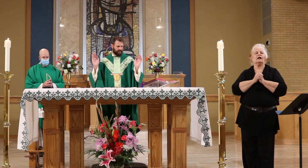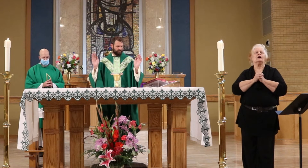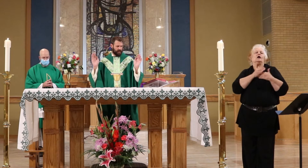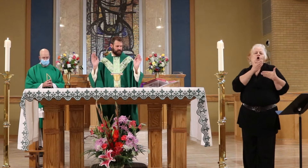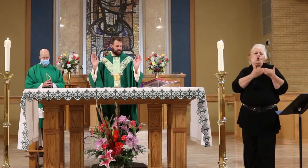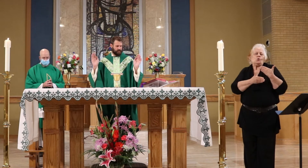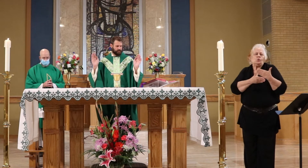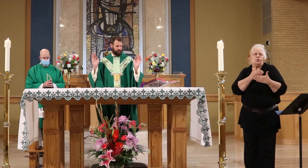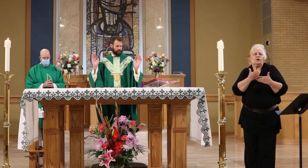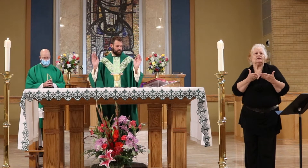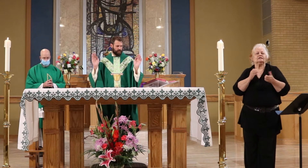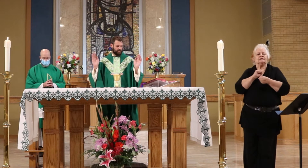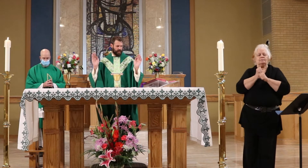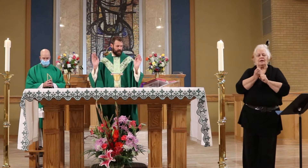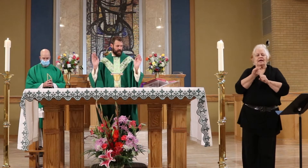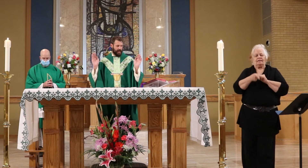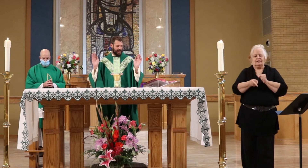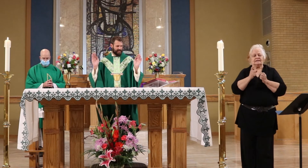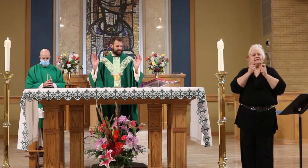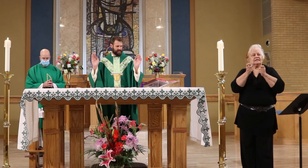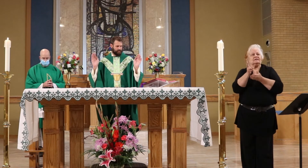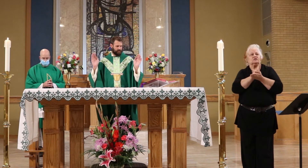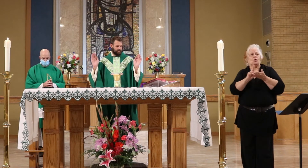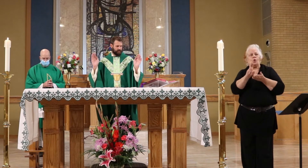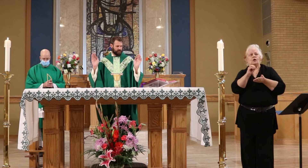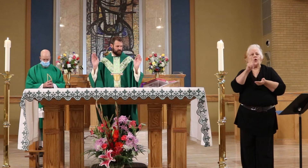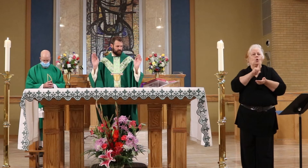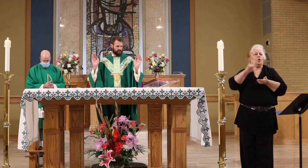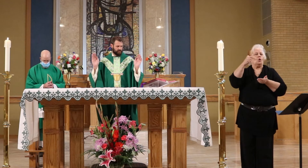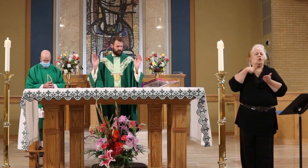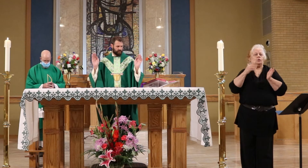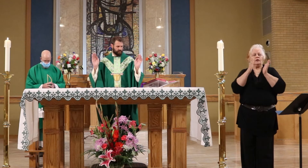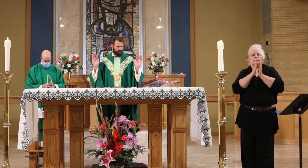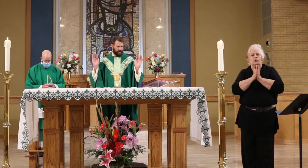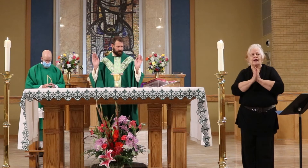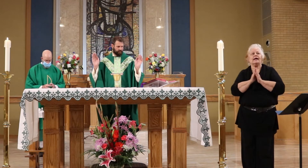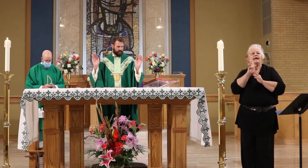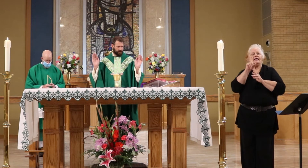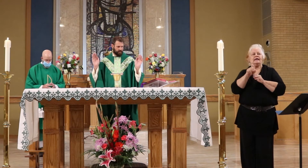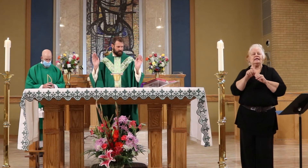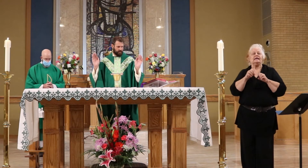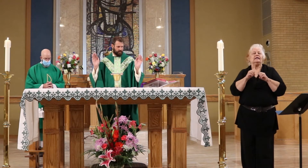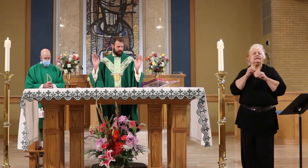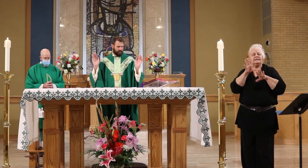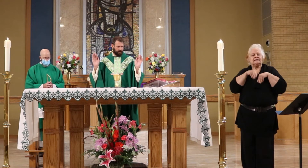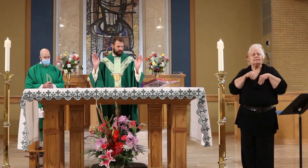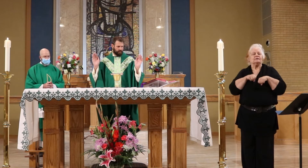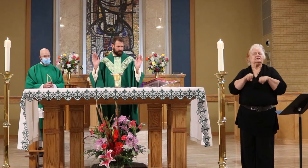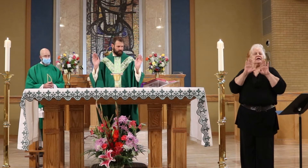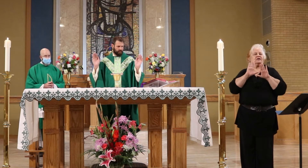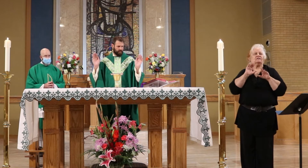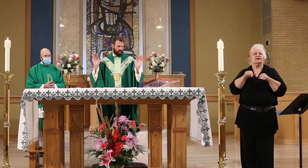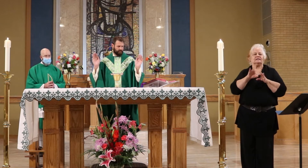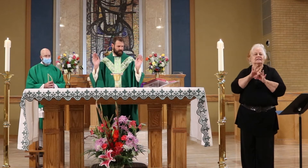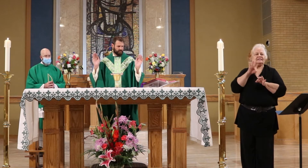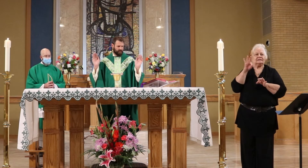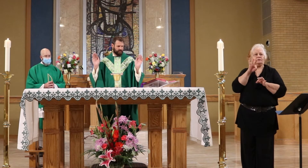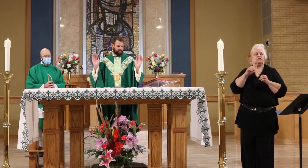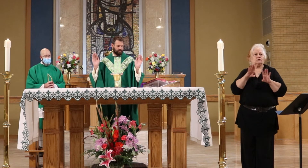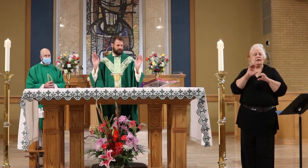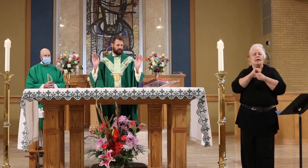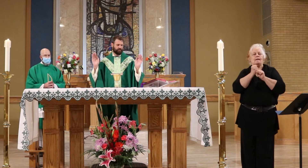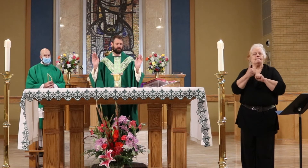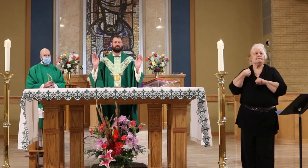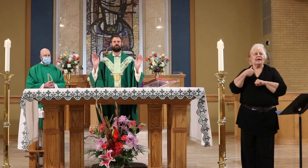Graciously sanctify these gifts, O Lord, we pray, and accept the oblation of this spiritual sacrifice. Make of us